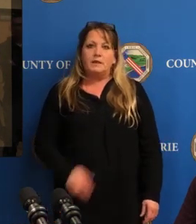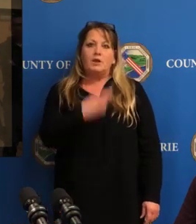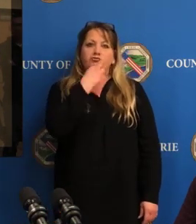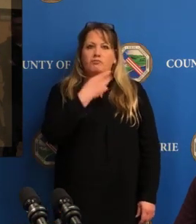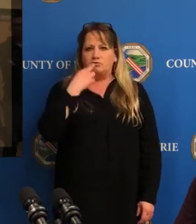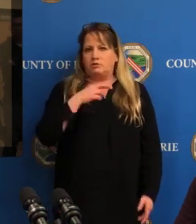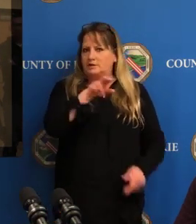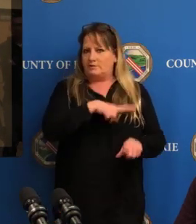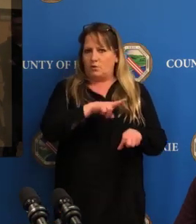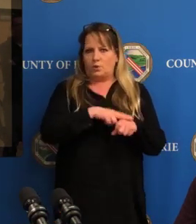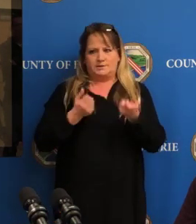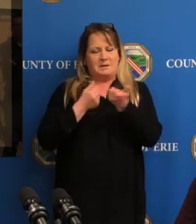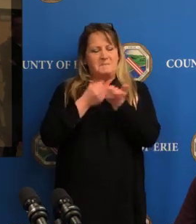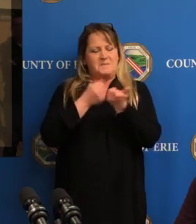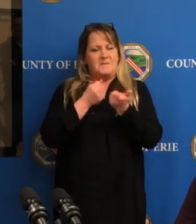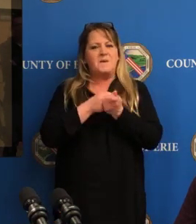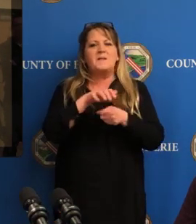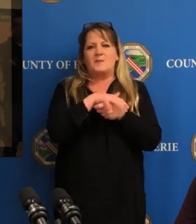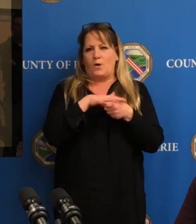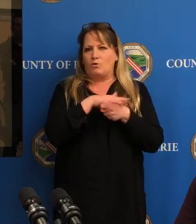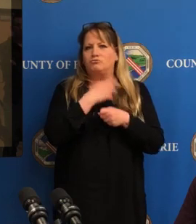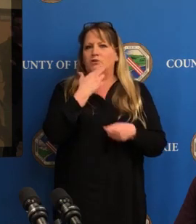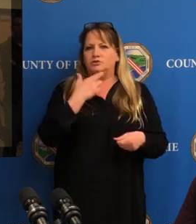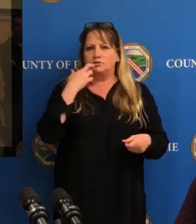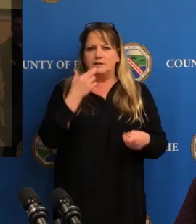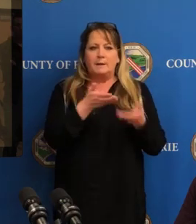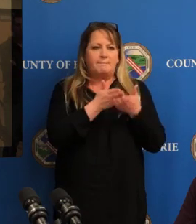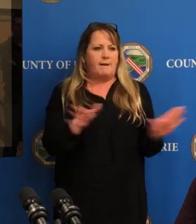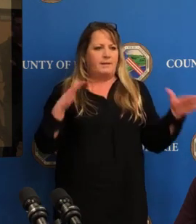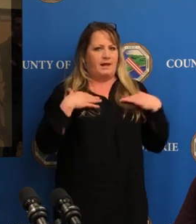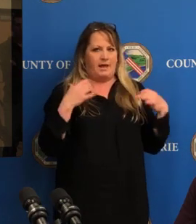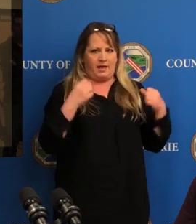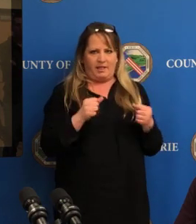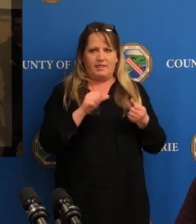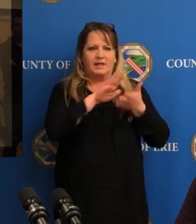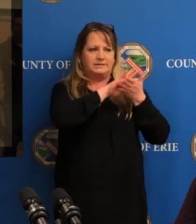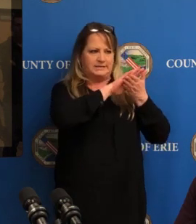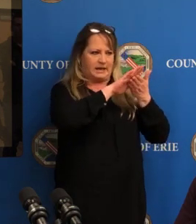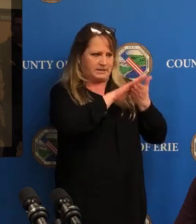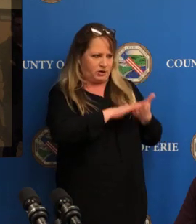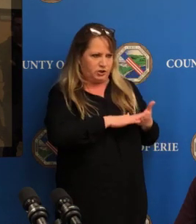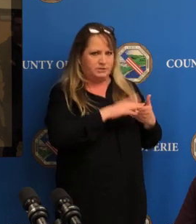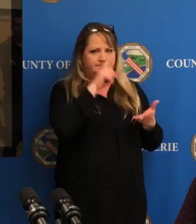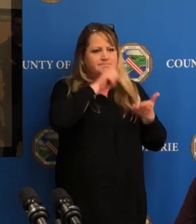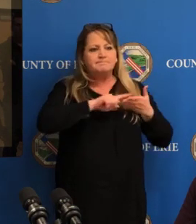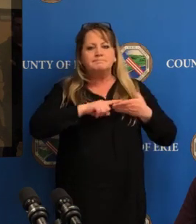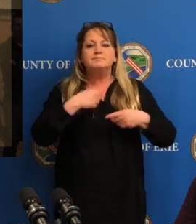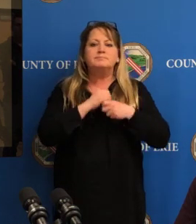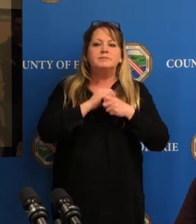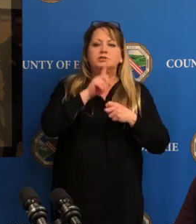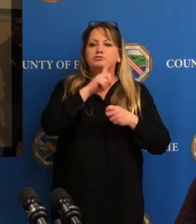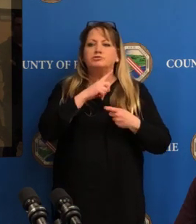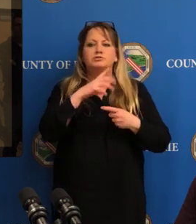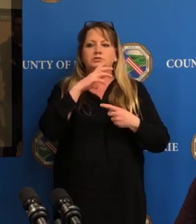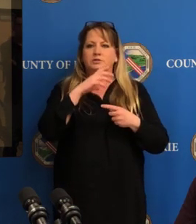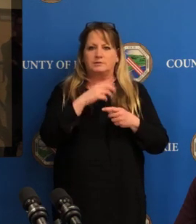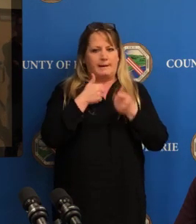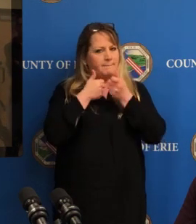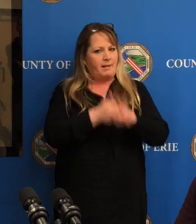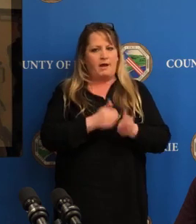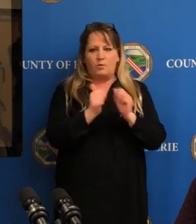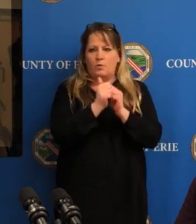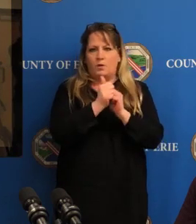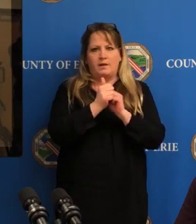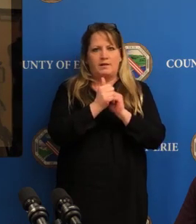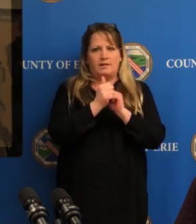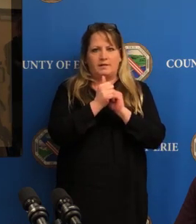Restaurants, of course, support our local restaurants. Public health sanitarians are inspecting local restaurants to ensure they're complying